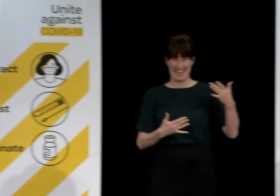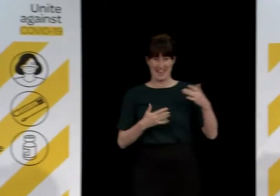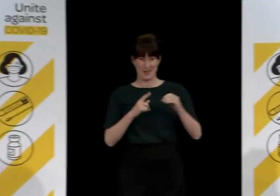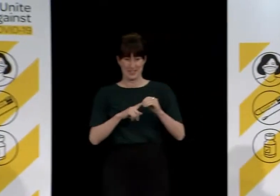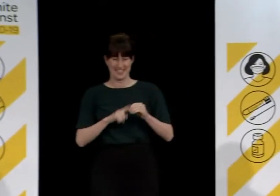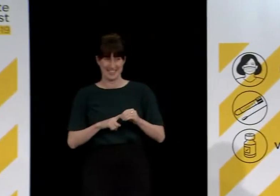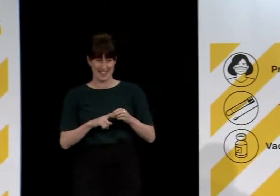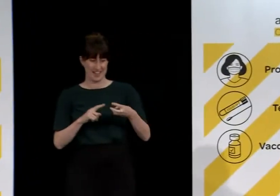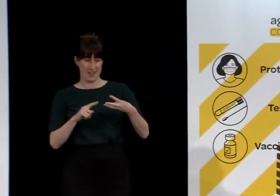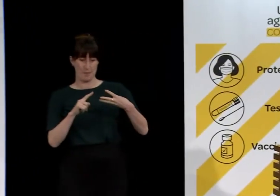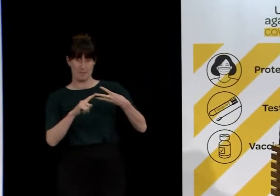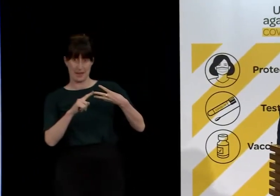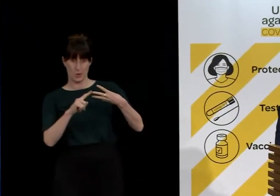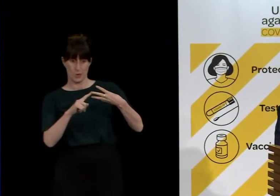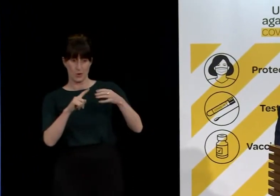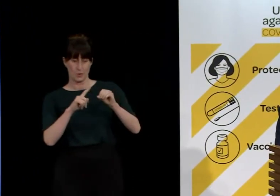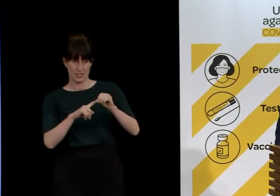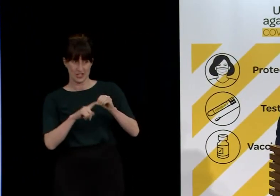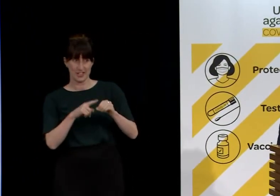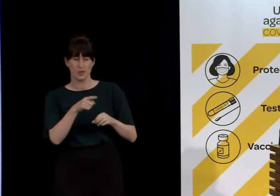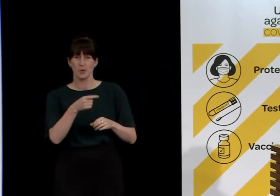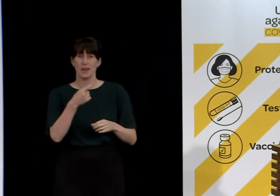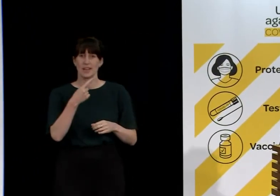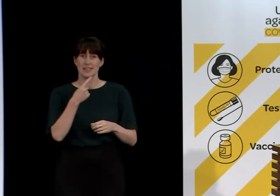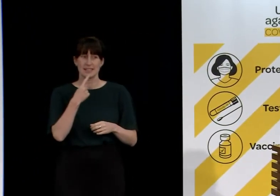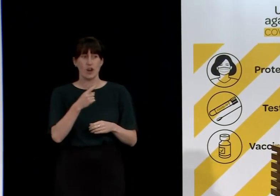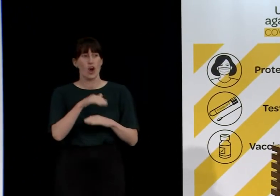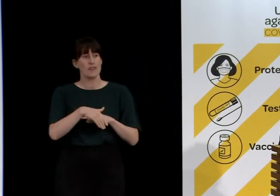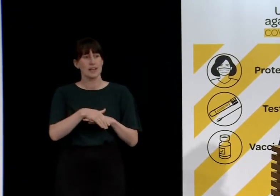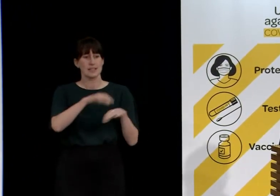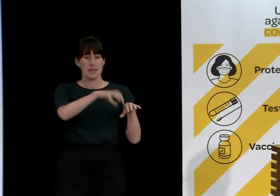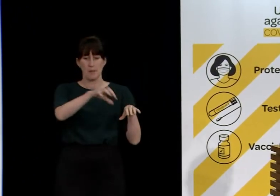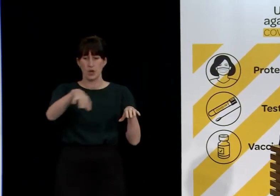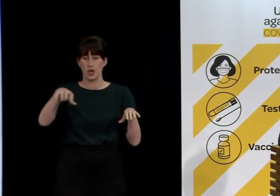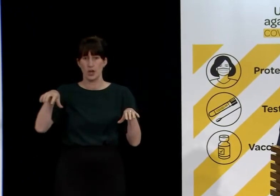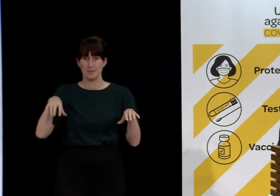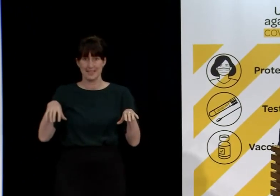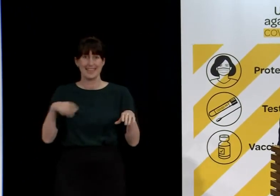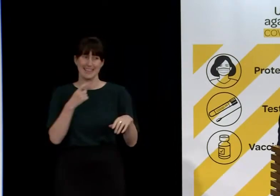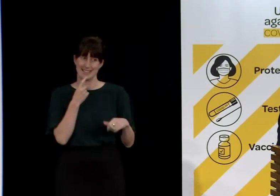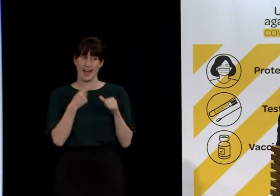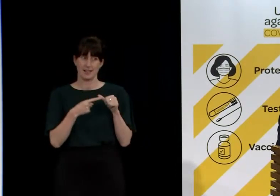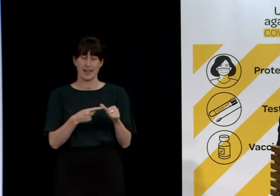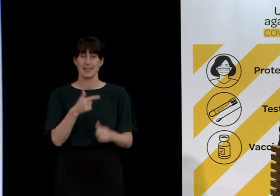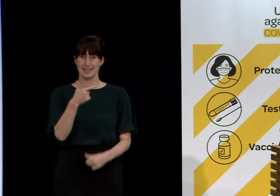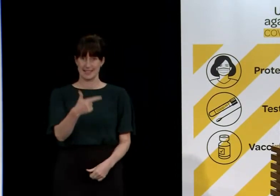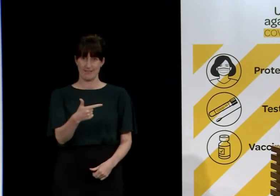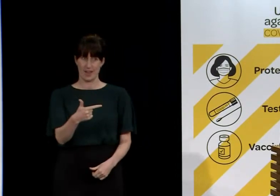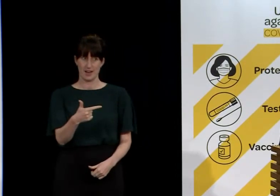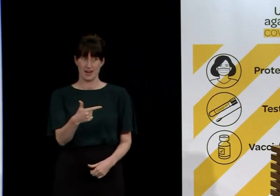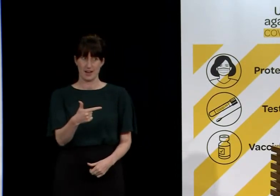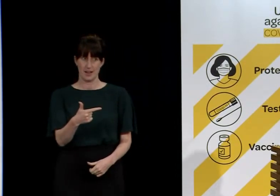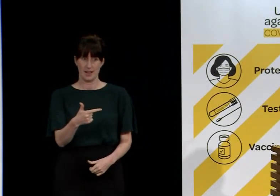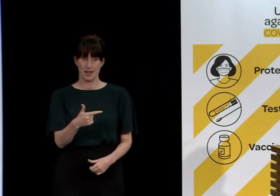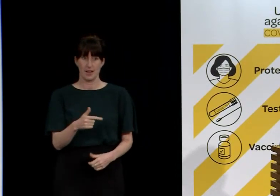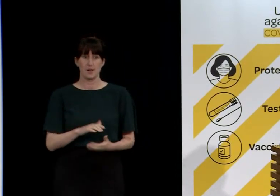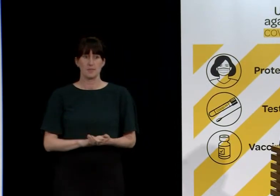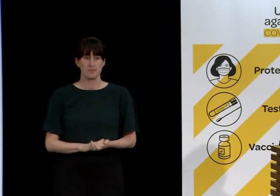middle one was the easiest one. There are 7 suburbs of interest now, so Otara comes off the list, Henderson and Papakura